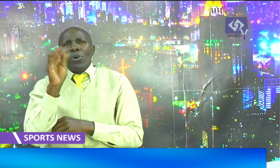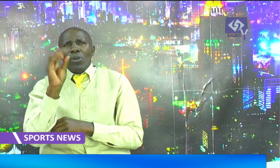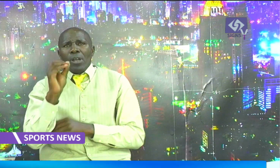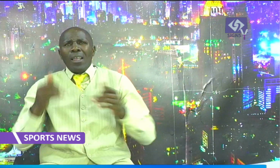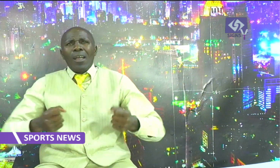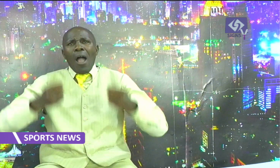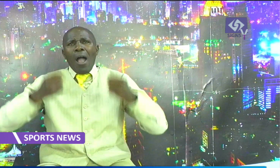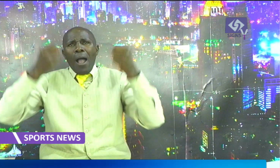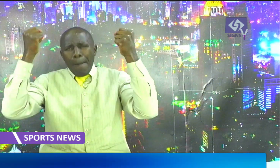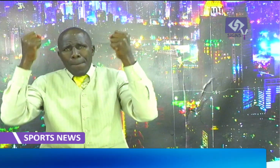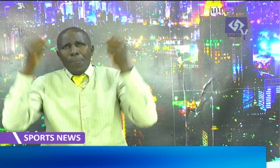The